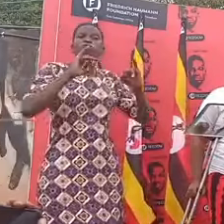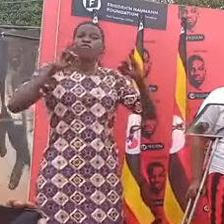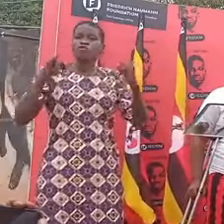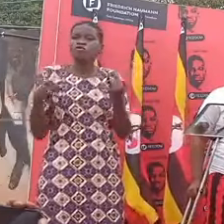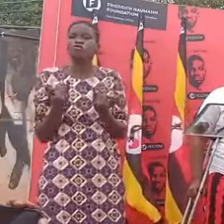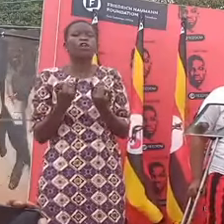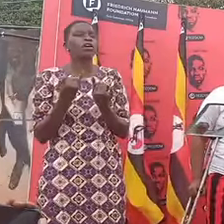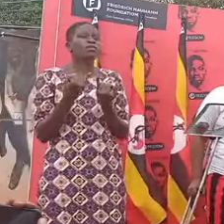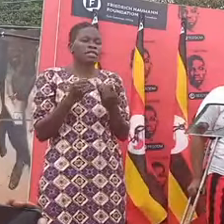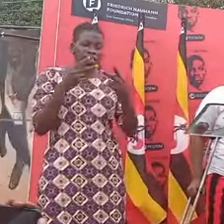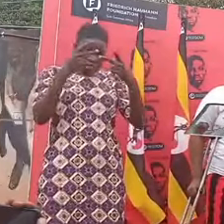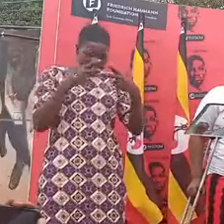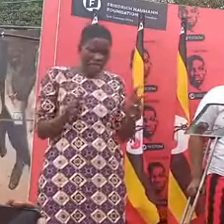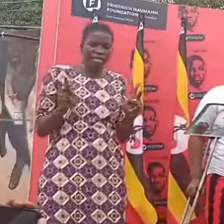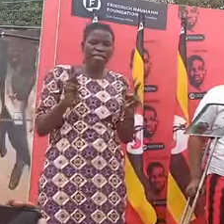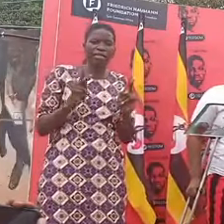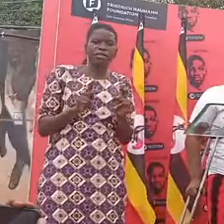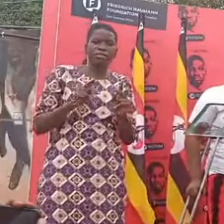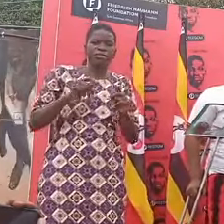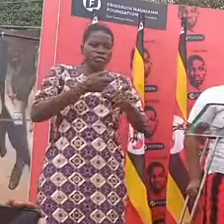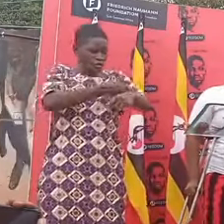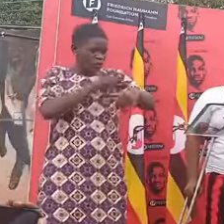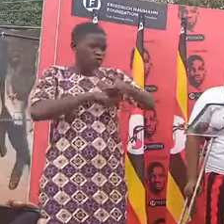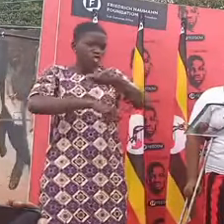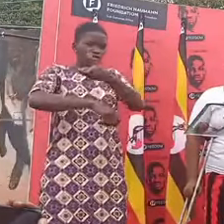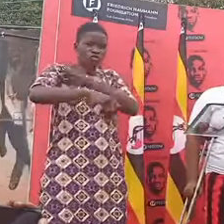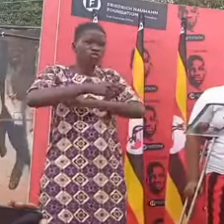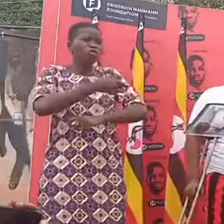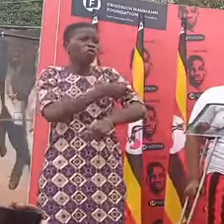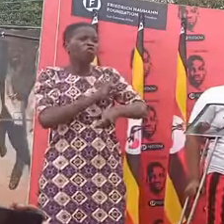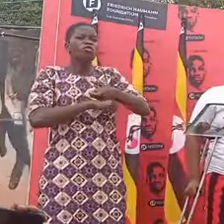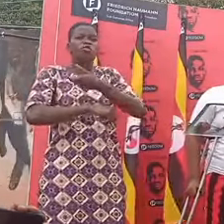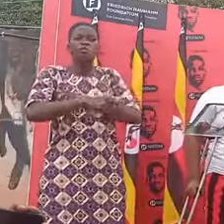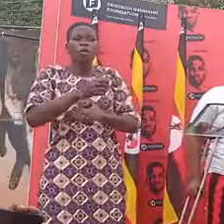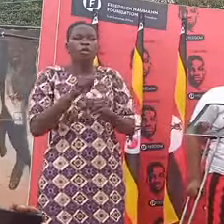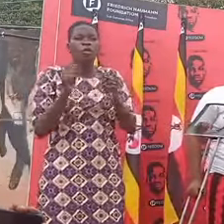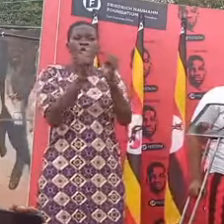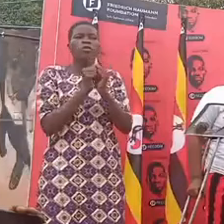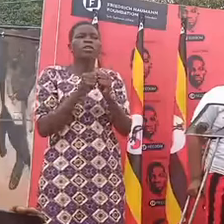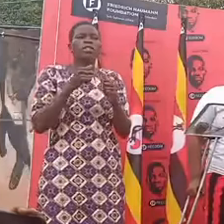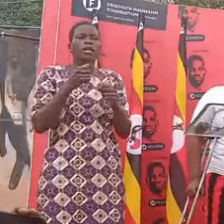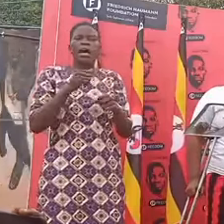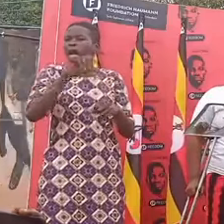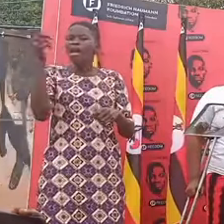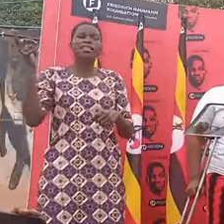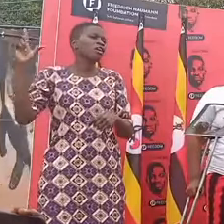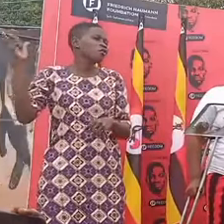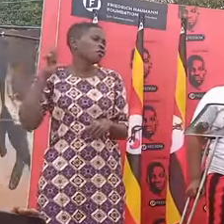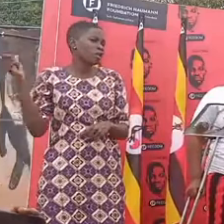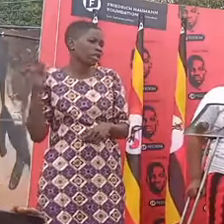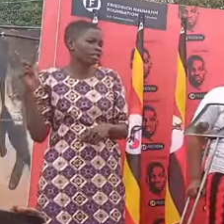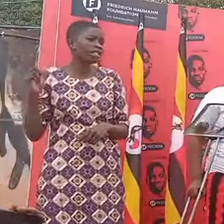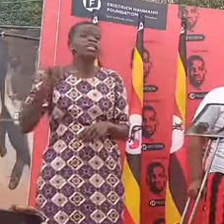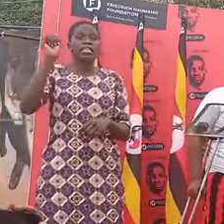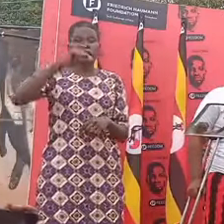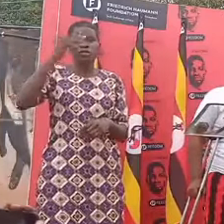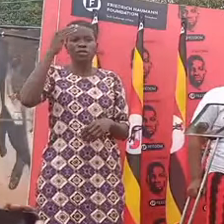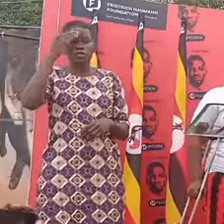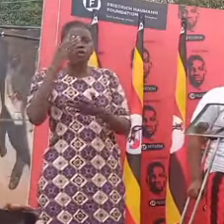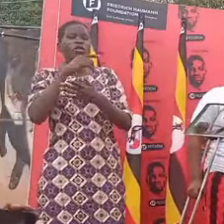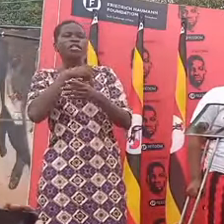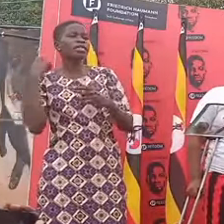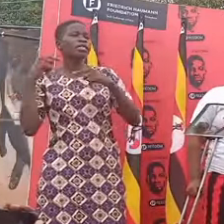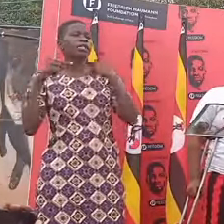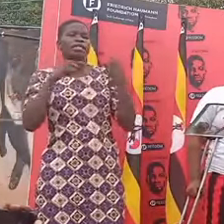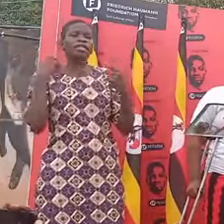batuggyeko banzitako Rita Nabukenya eno enkofiira gye nnyambadde yali ya Rita Nabukenya baamutta naye nga nkyagenda maaso